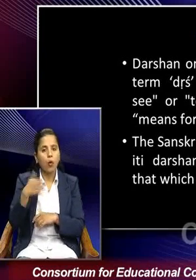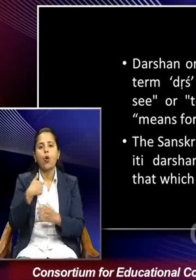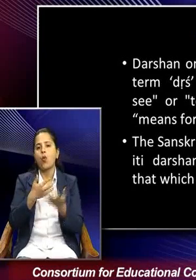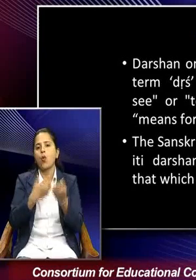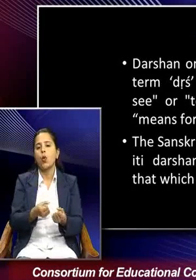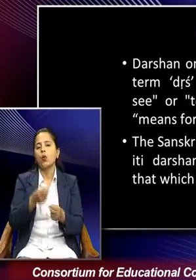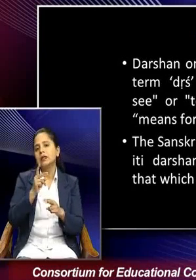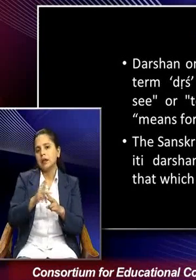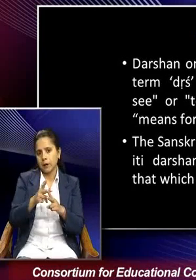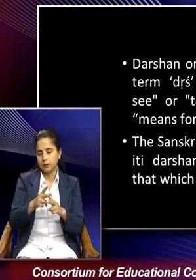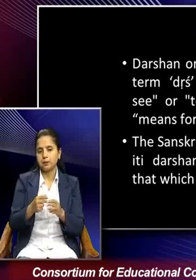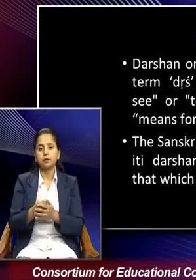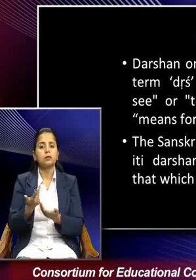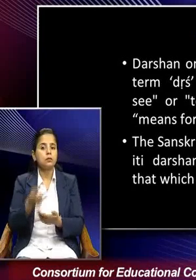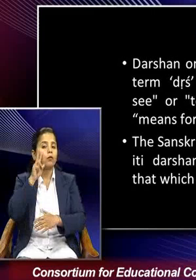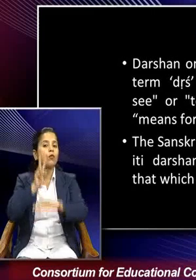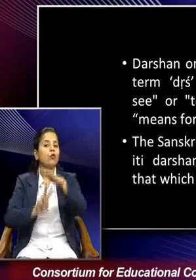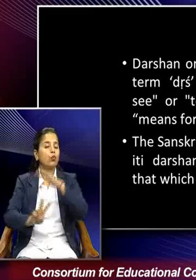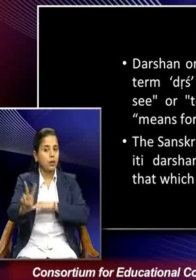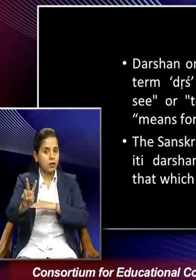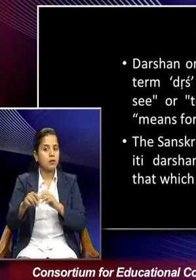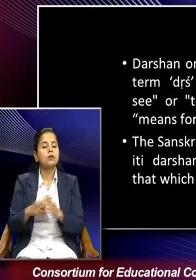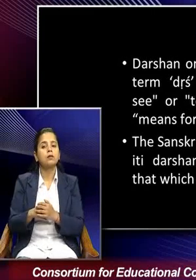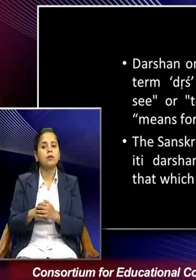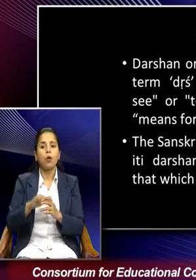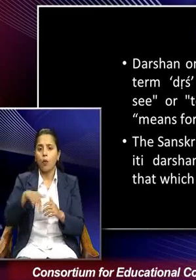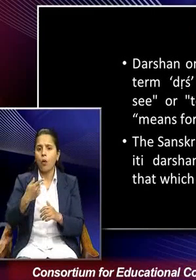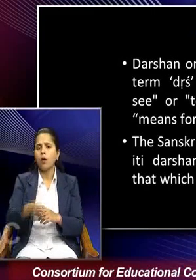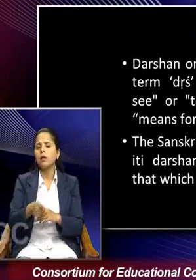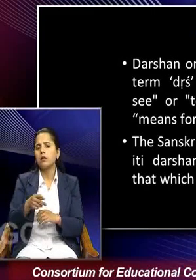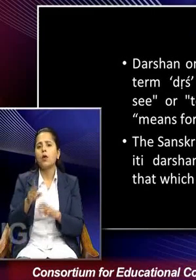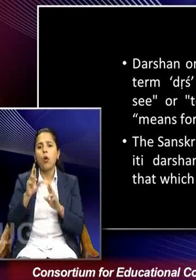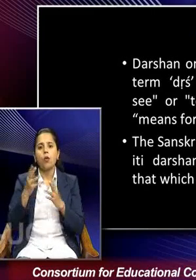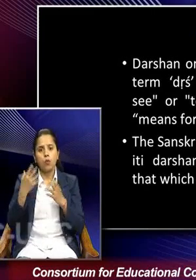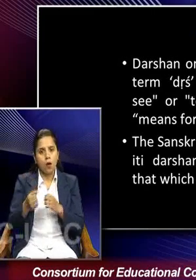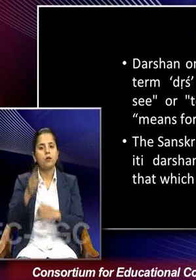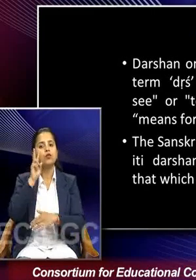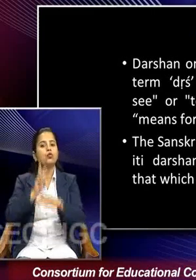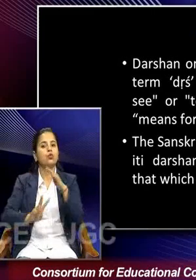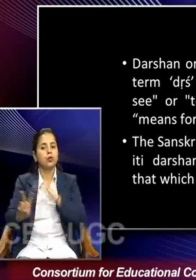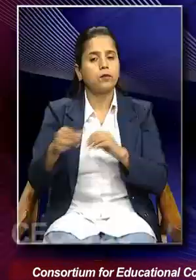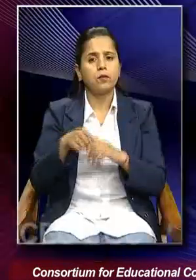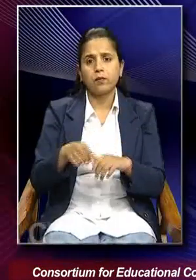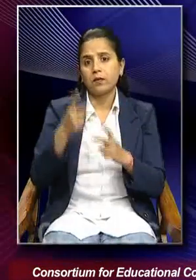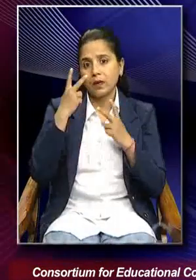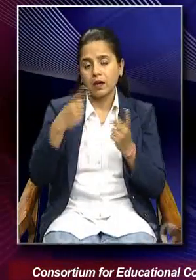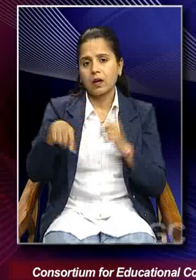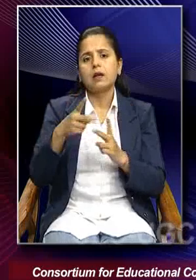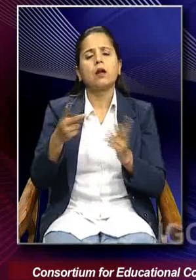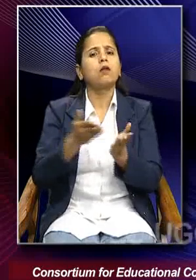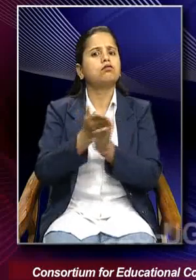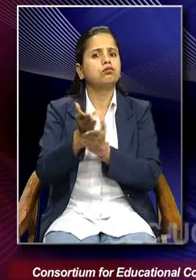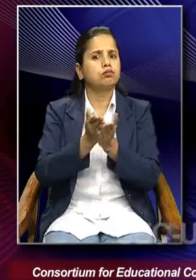behold, or vision, or means to vision. So these are